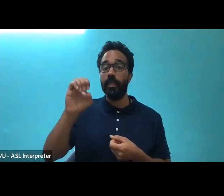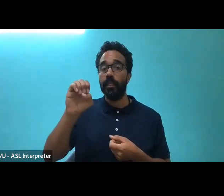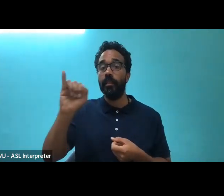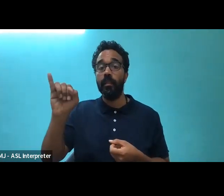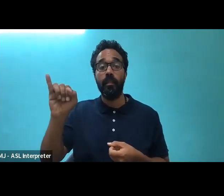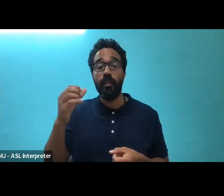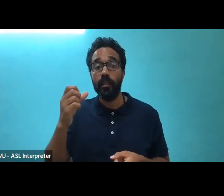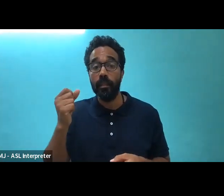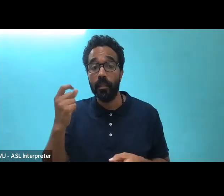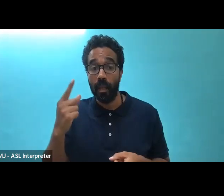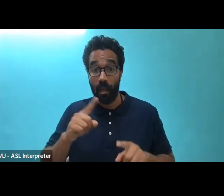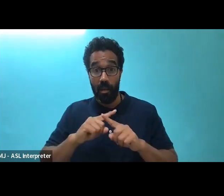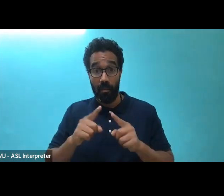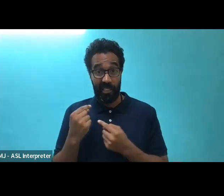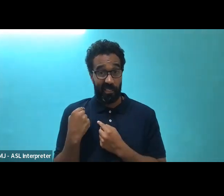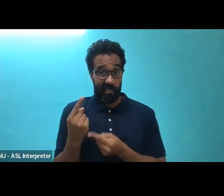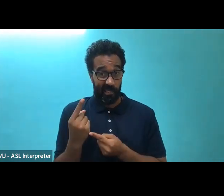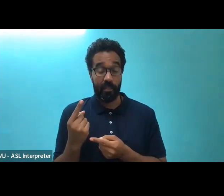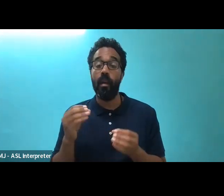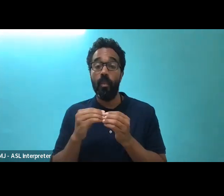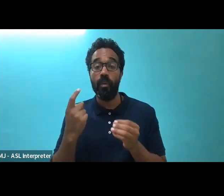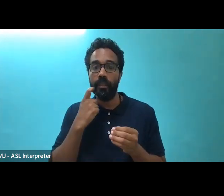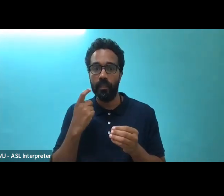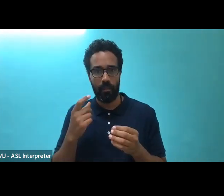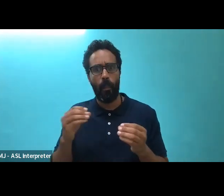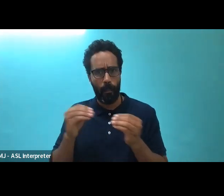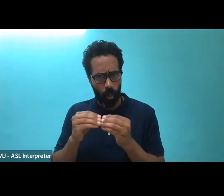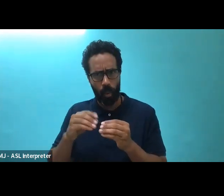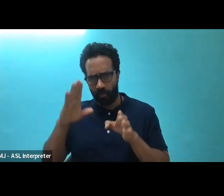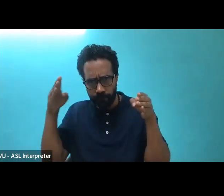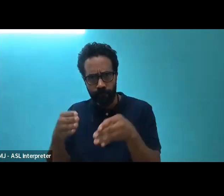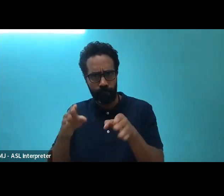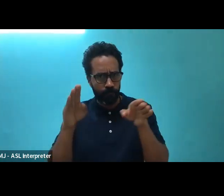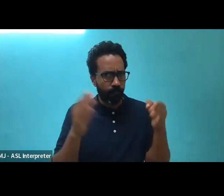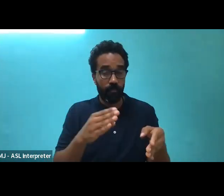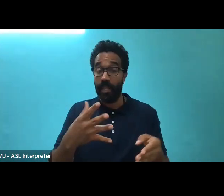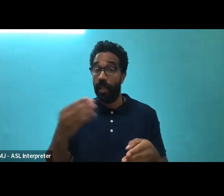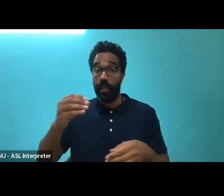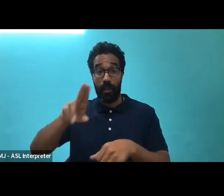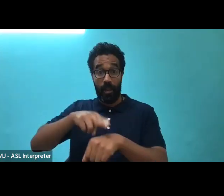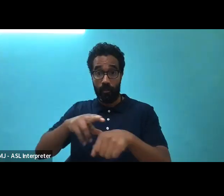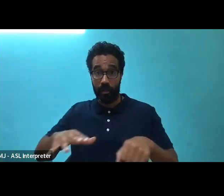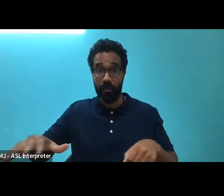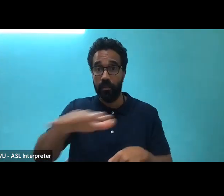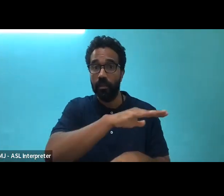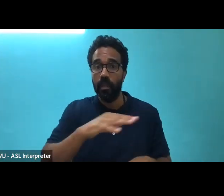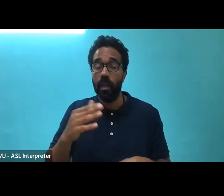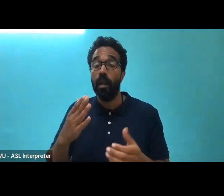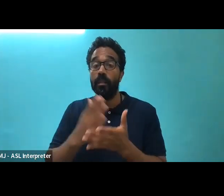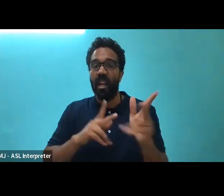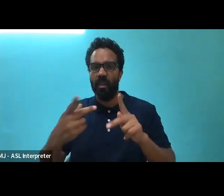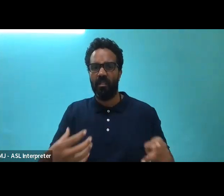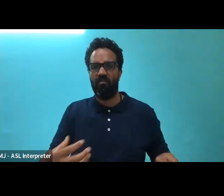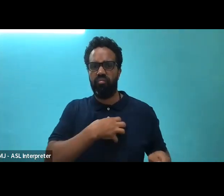on the pedal on this in many areas. And it's also, we're seeing this national pushback on DEI,